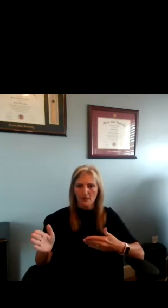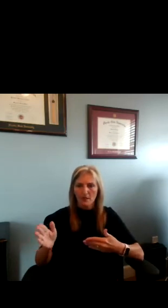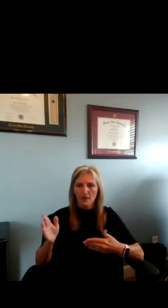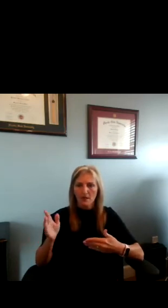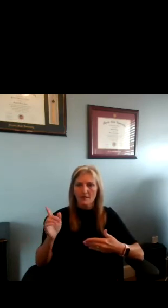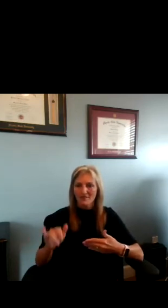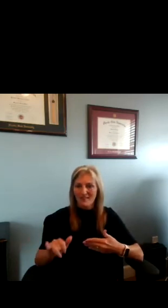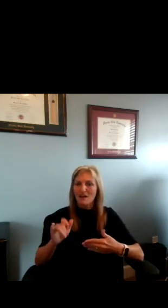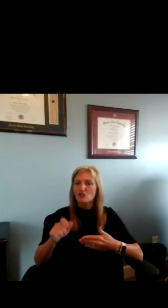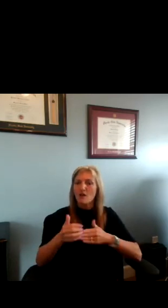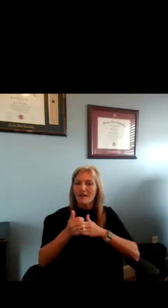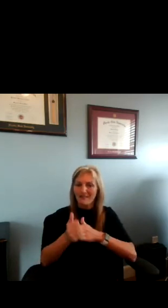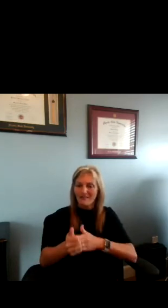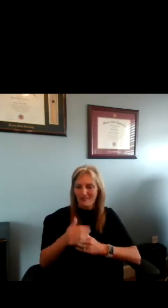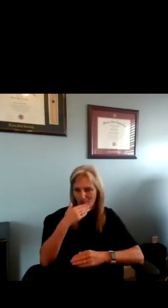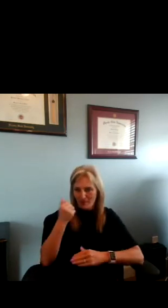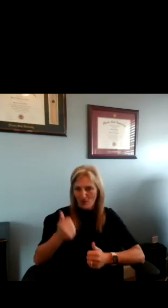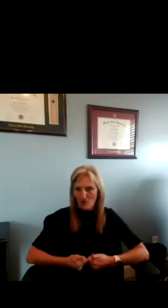better life."